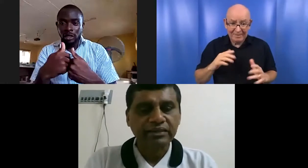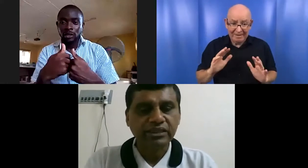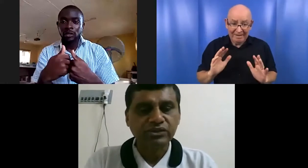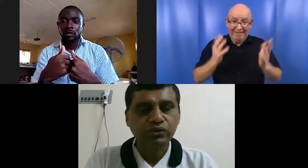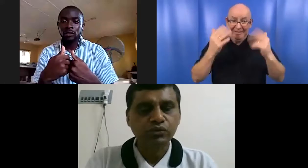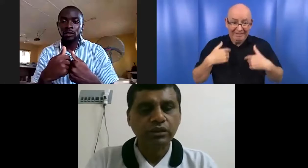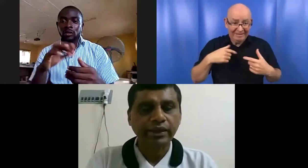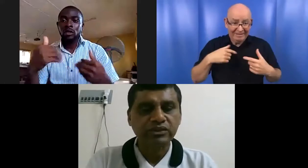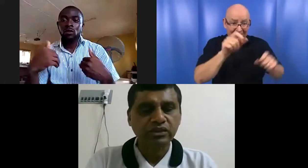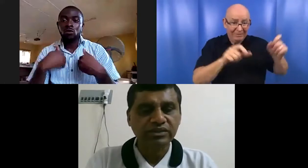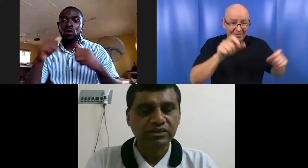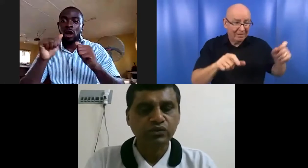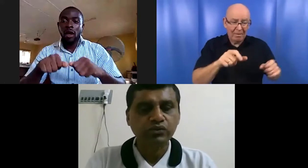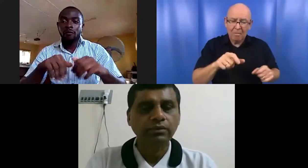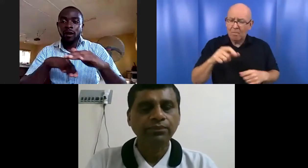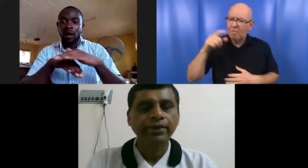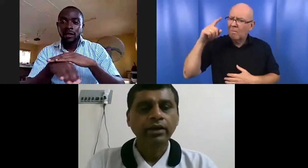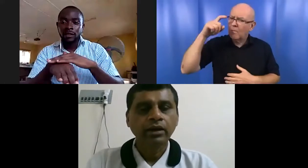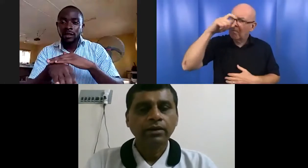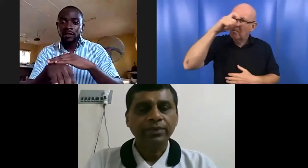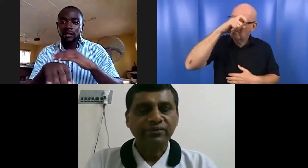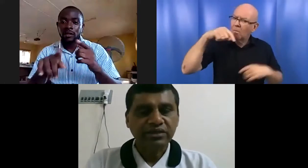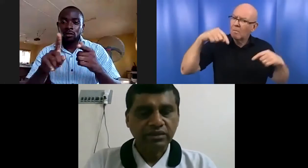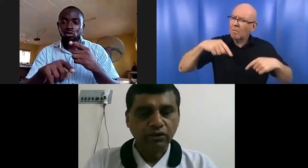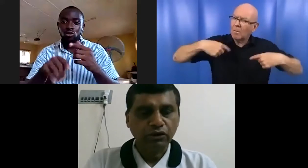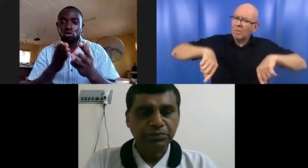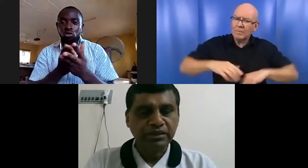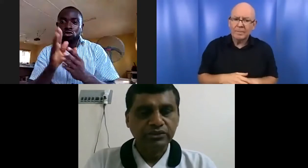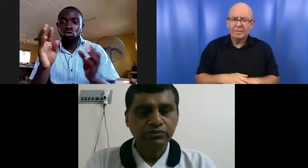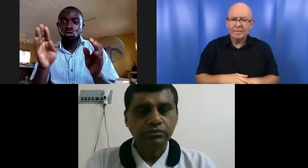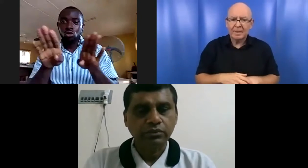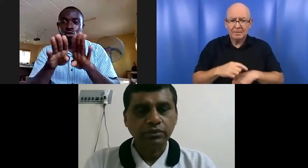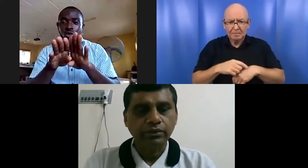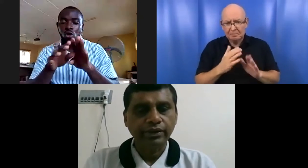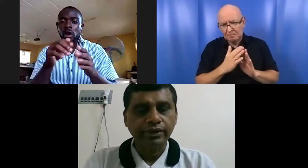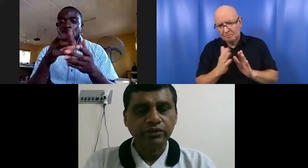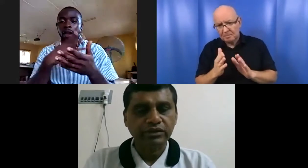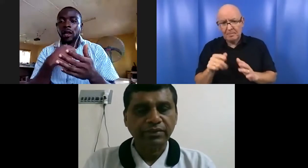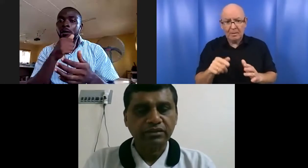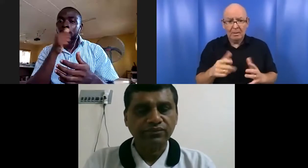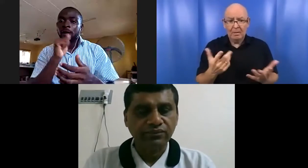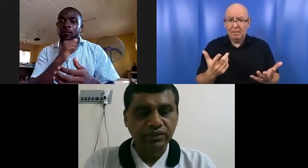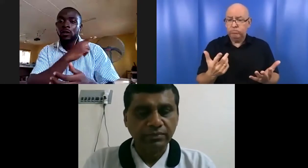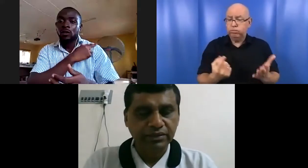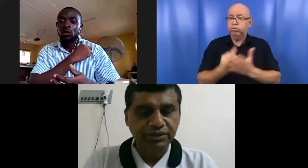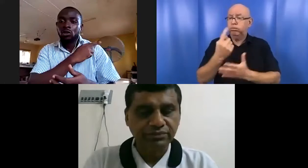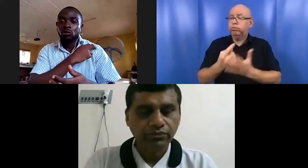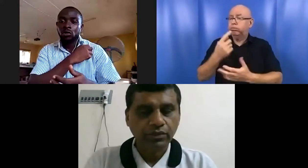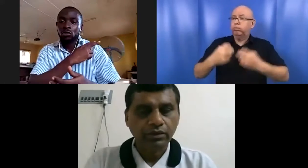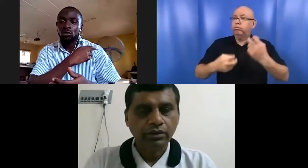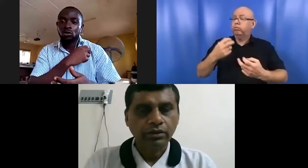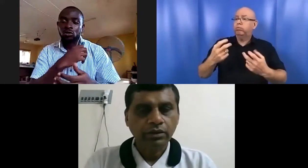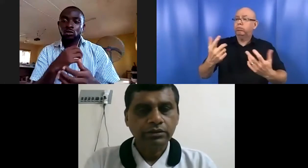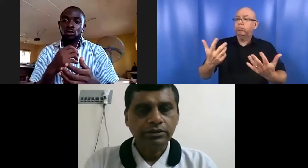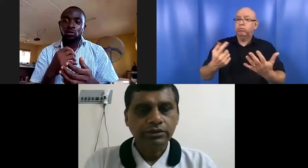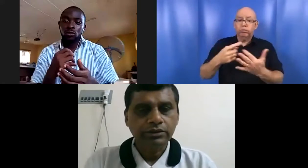have the access to the health services through the private hospitals, it was the matter of affordability.